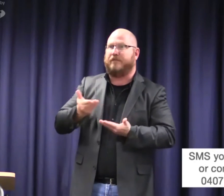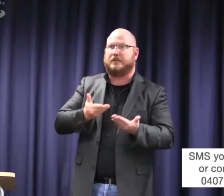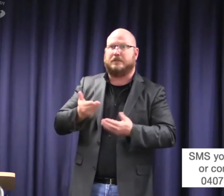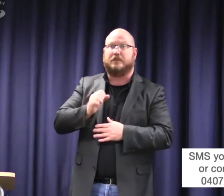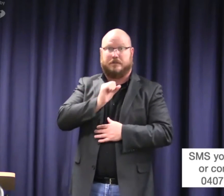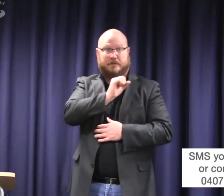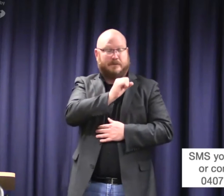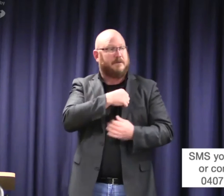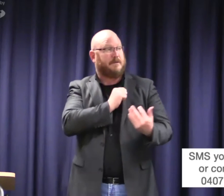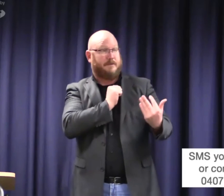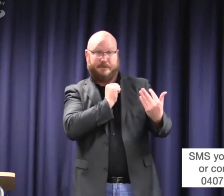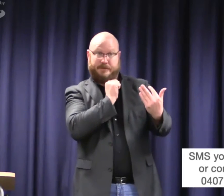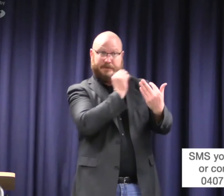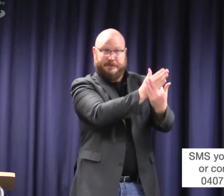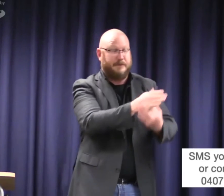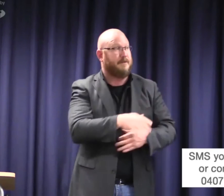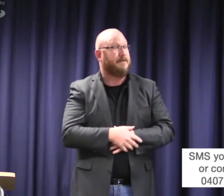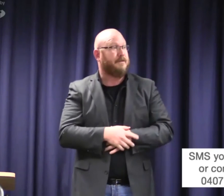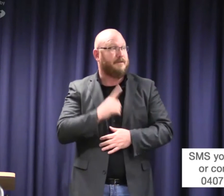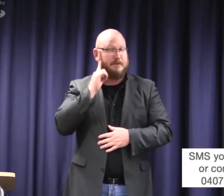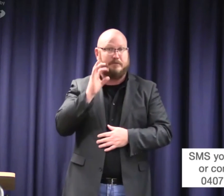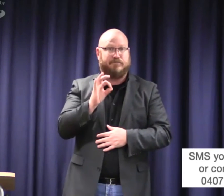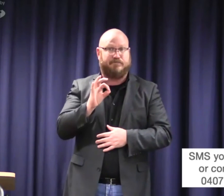of Social Services.